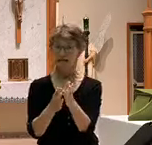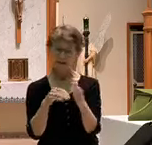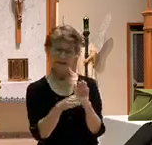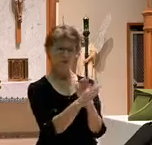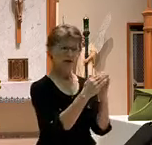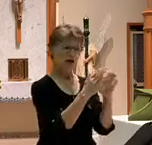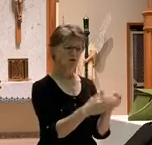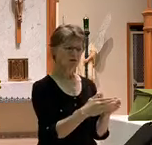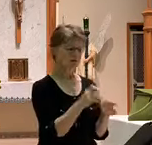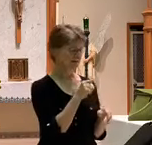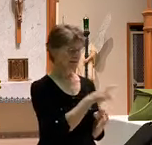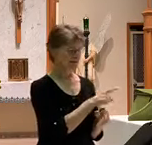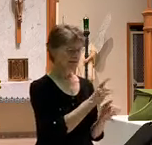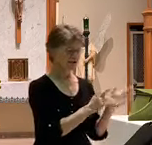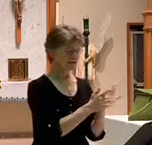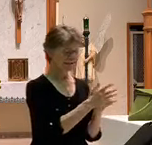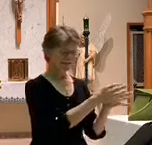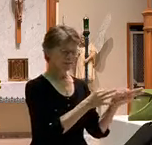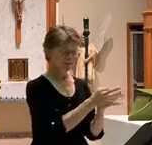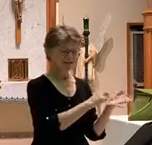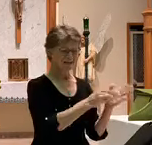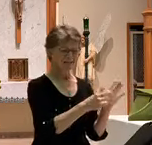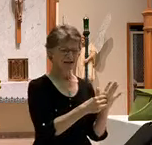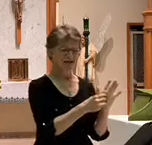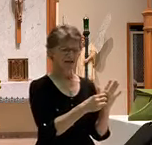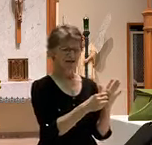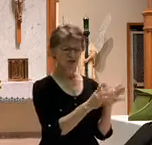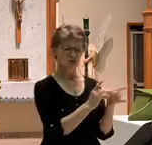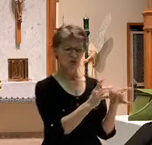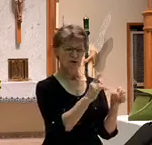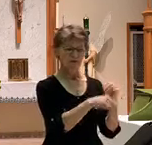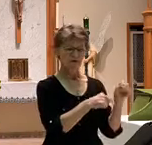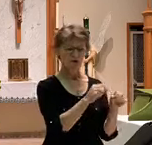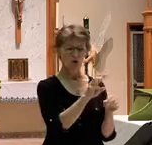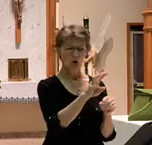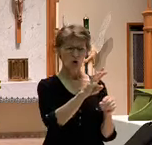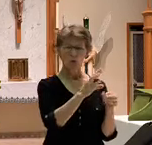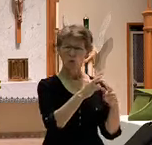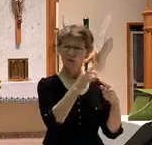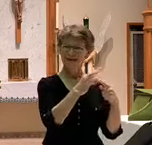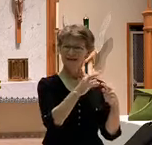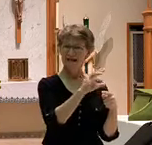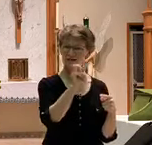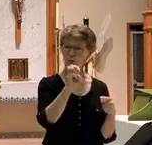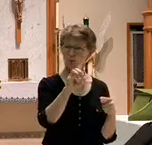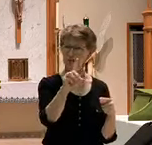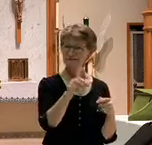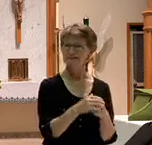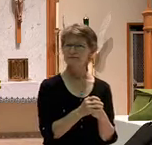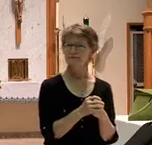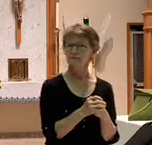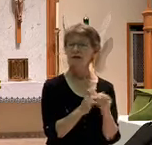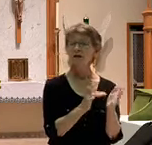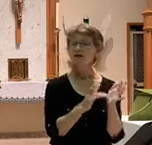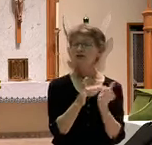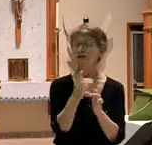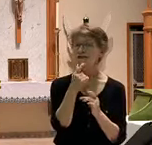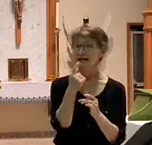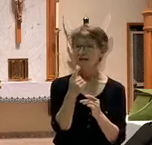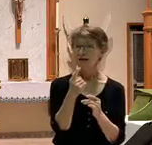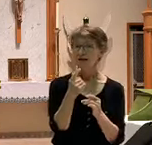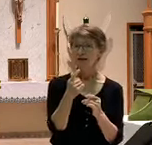the parable of the weeds in the field.' He said in reply, 'He who sows good seed is